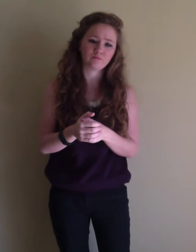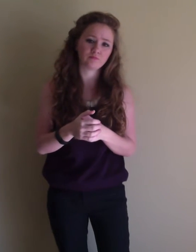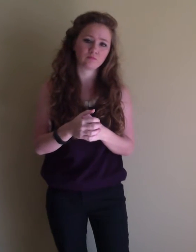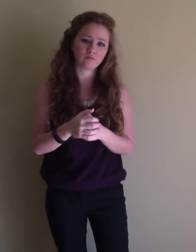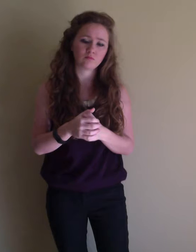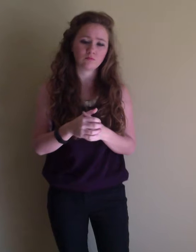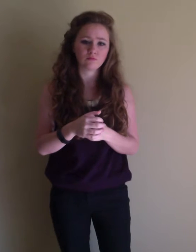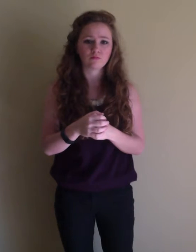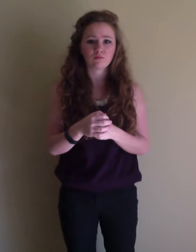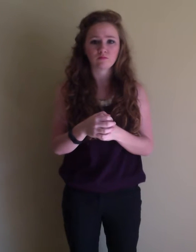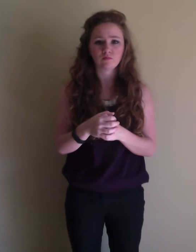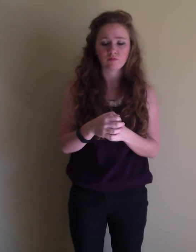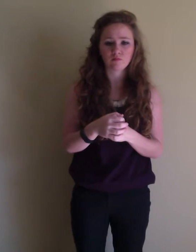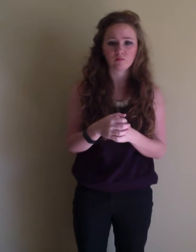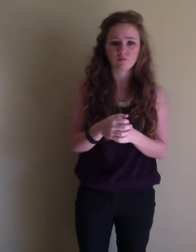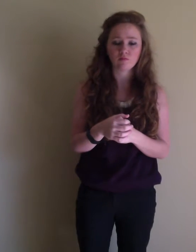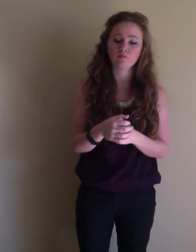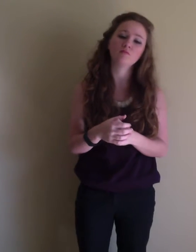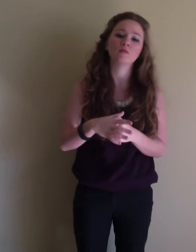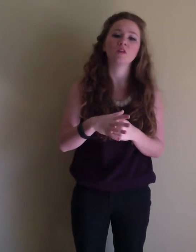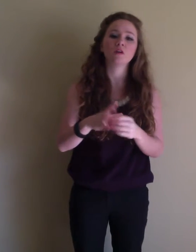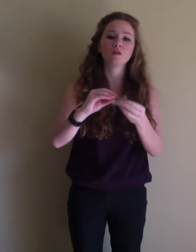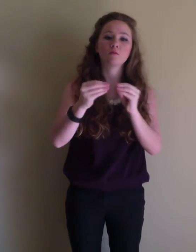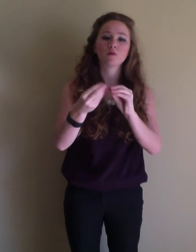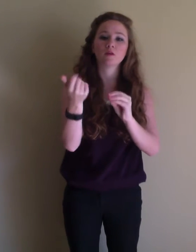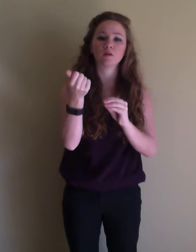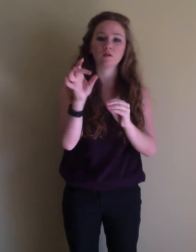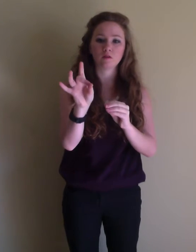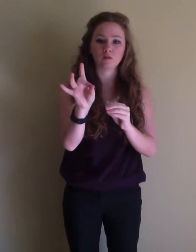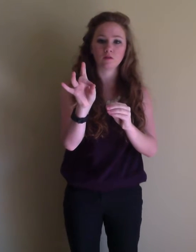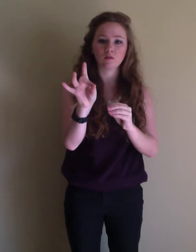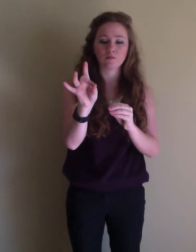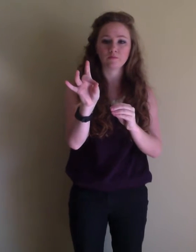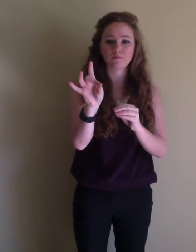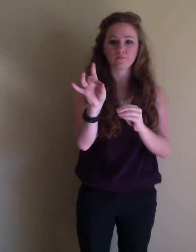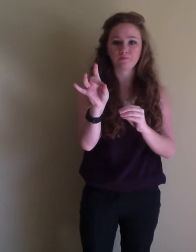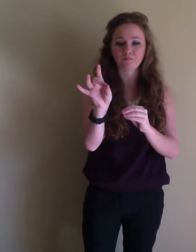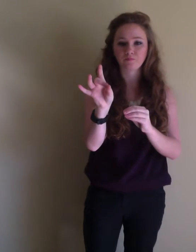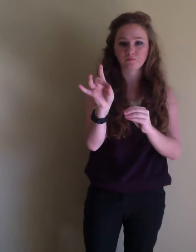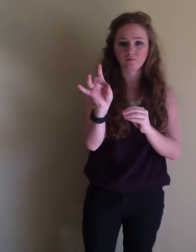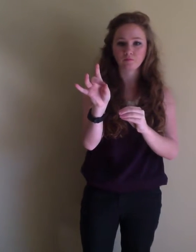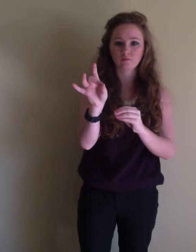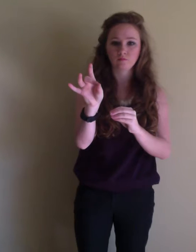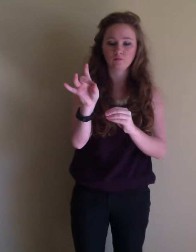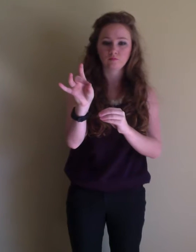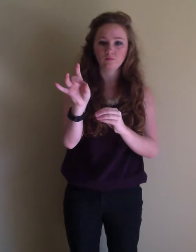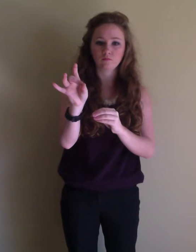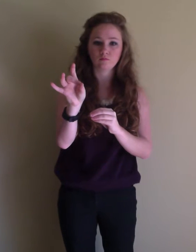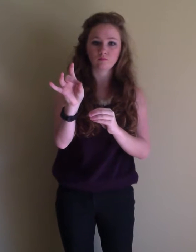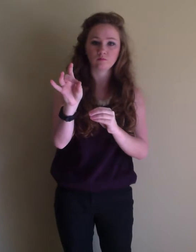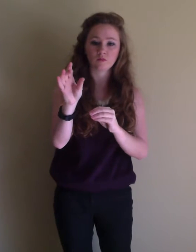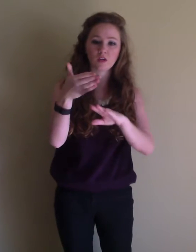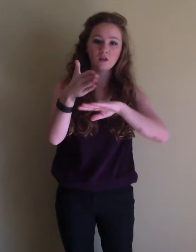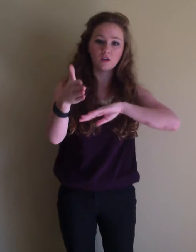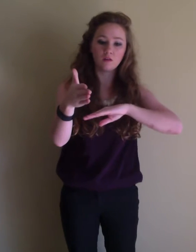tyranny. And then number 18, after fighting at Lexington and Concord, right outside of Massachusetts here, fighting between the